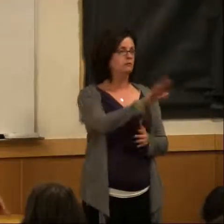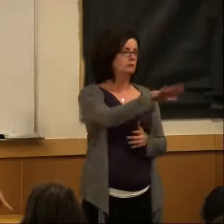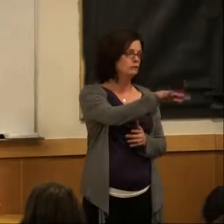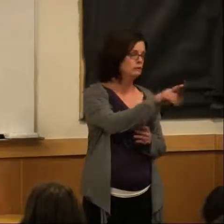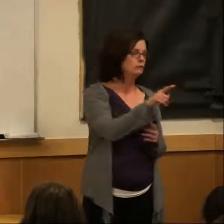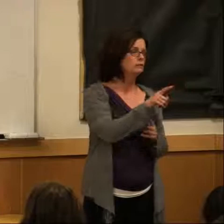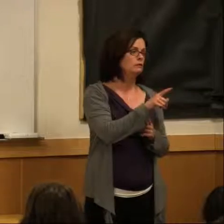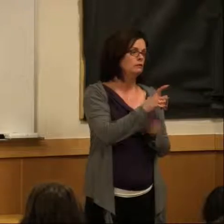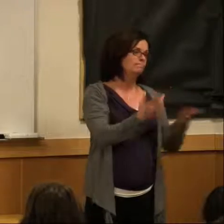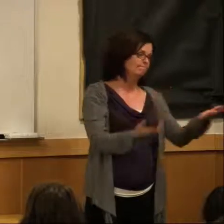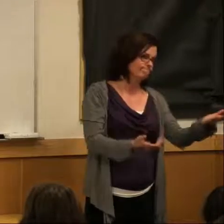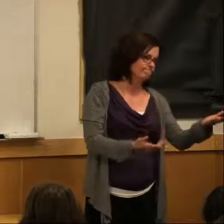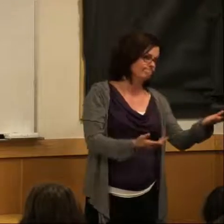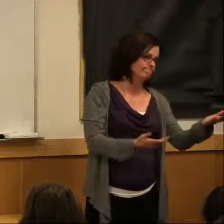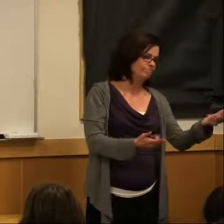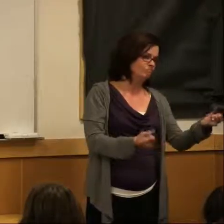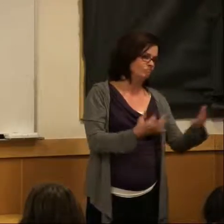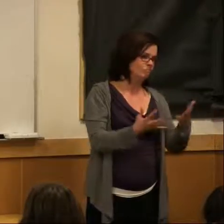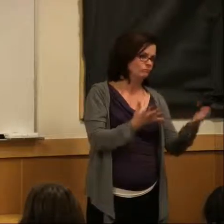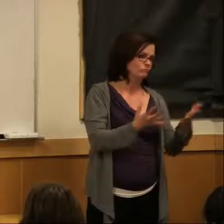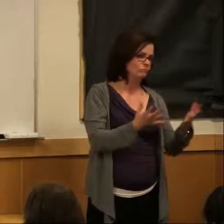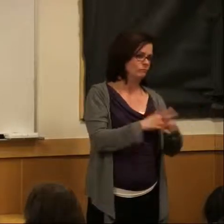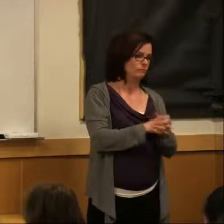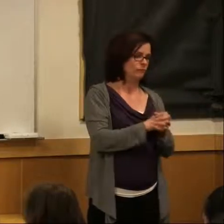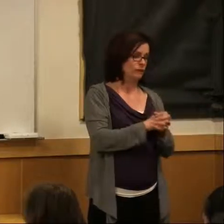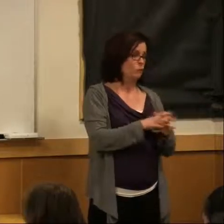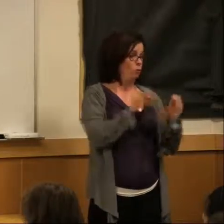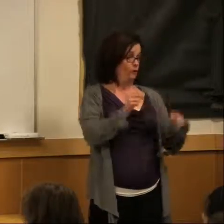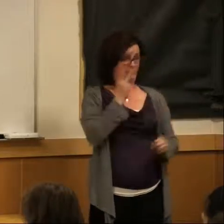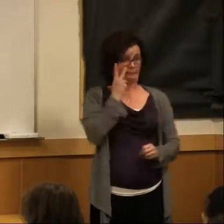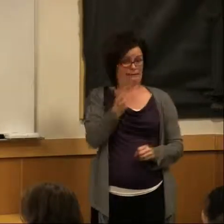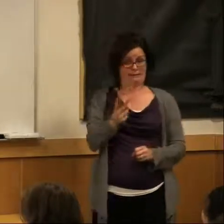Again, it's all visually.